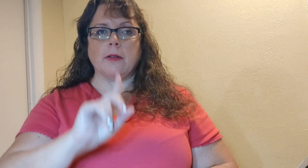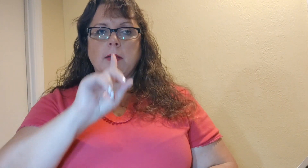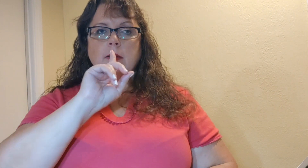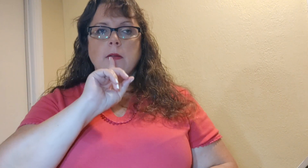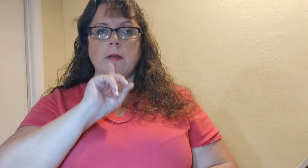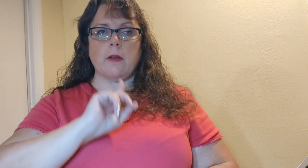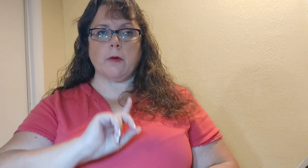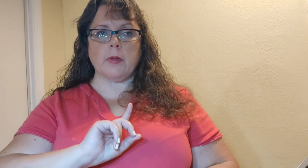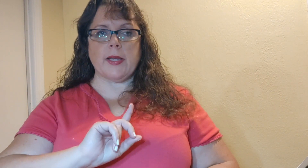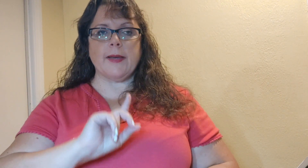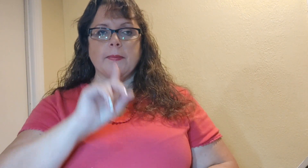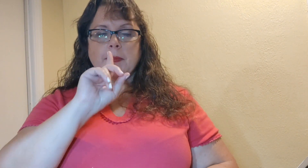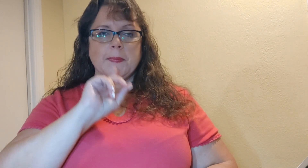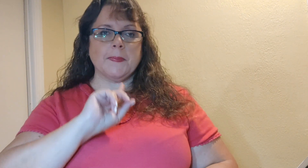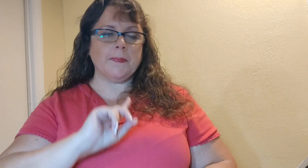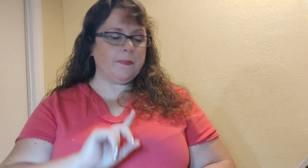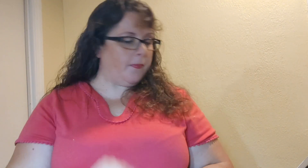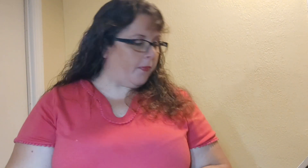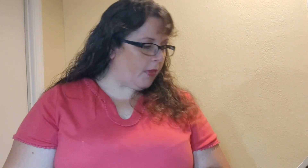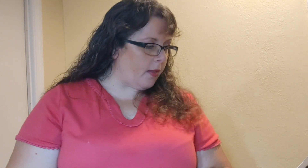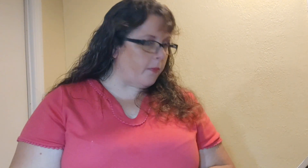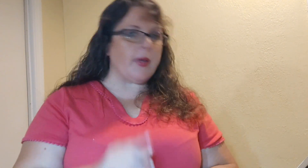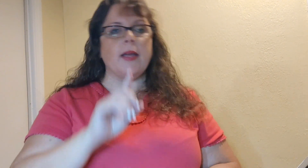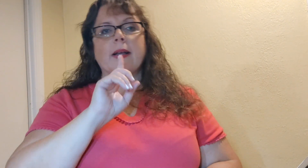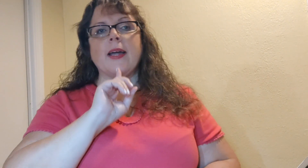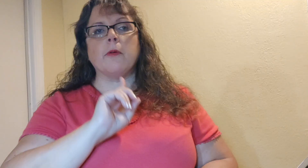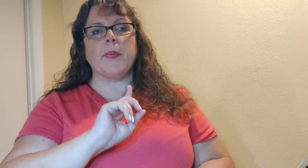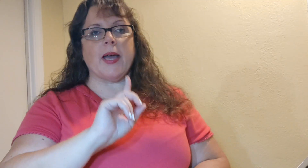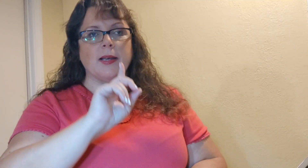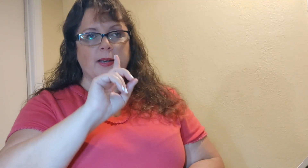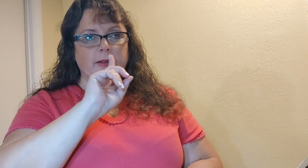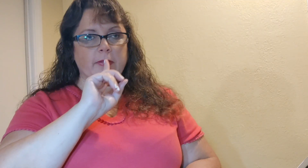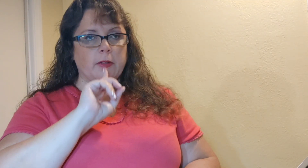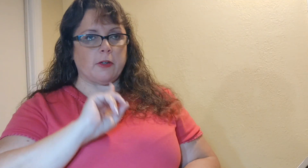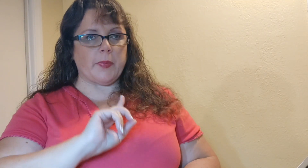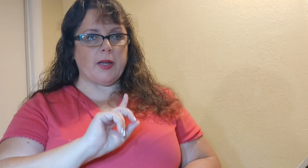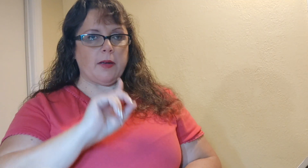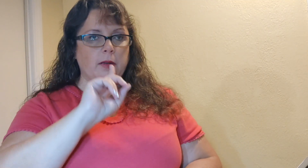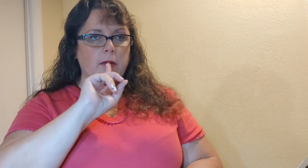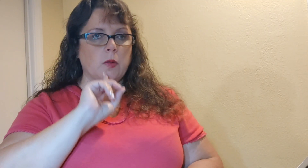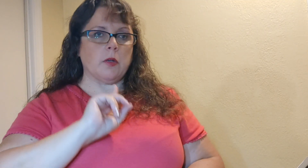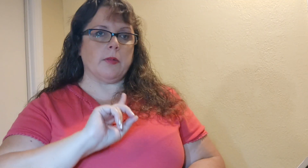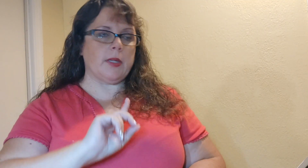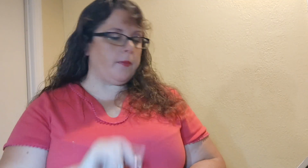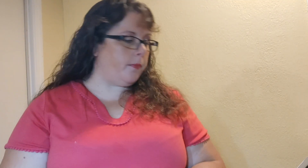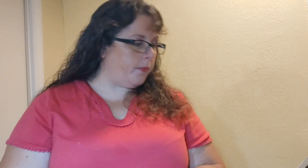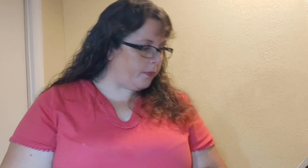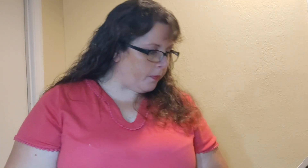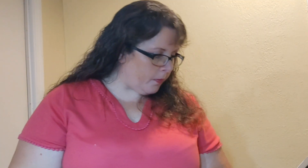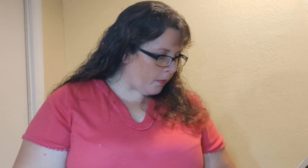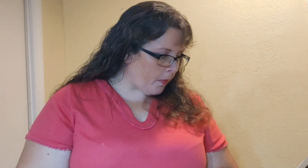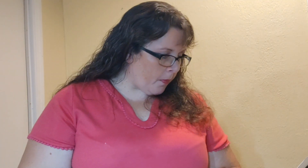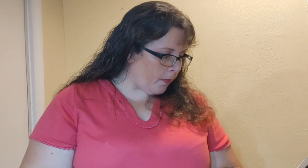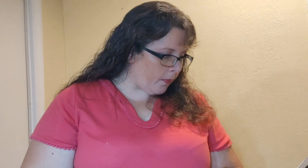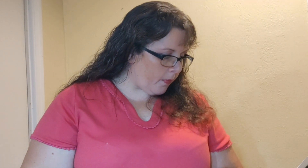down, lonely. But it kind of repetitive a little bit, lonely.